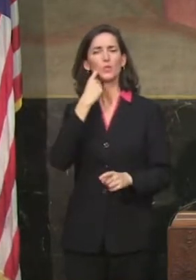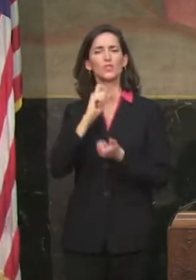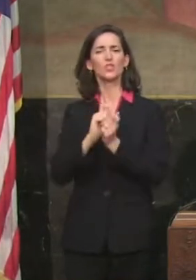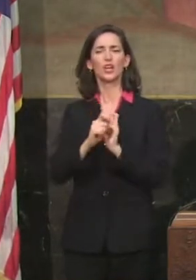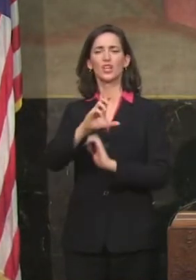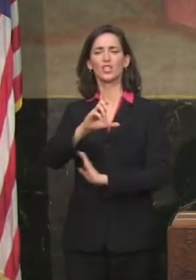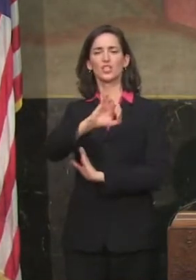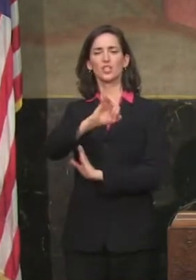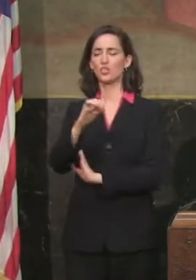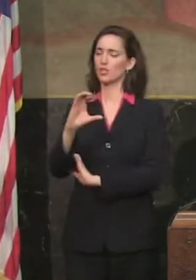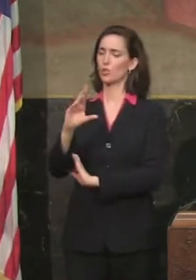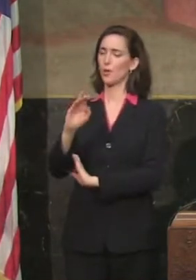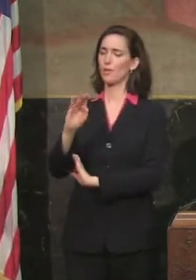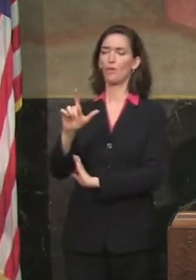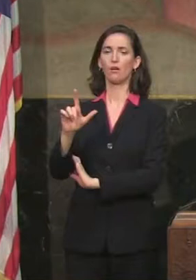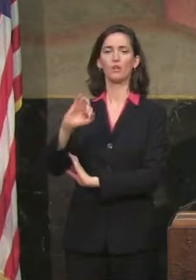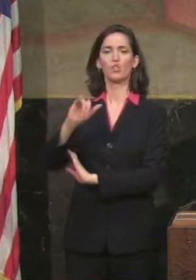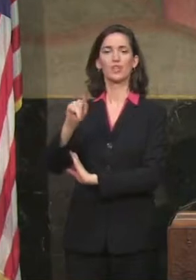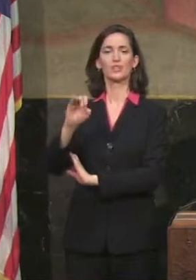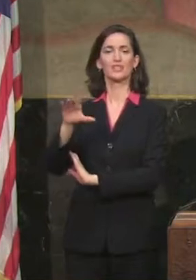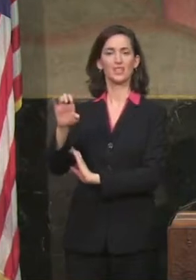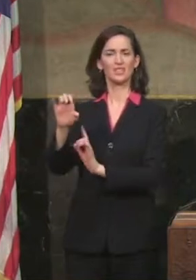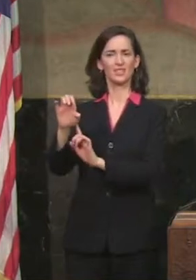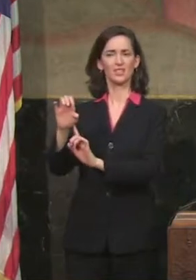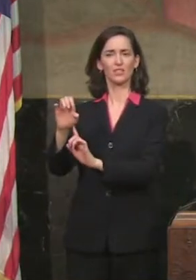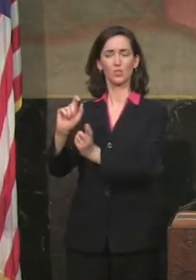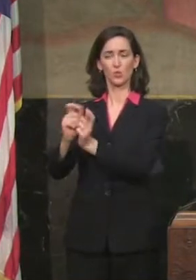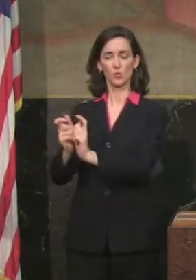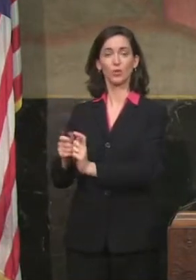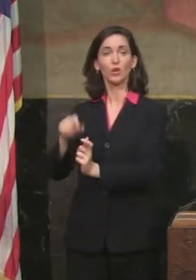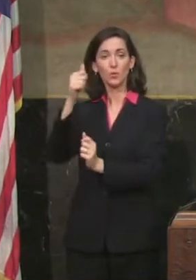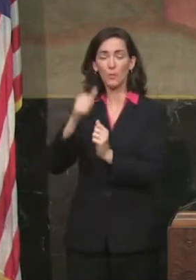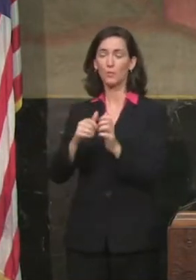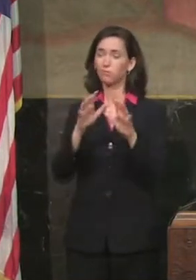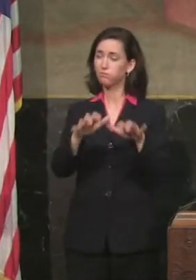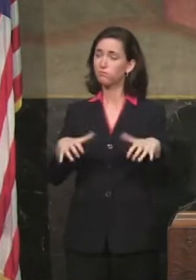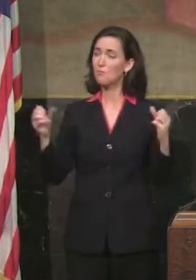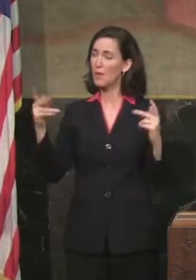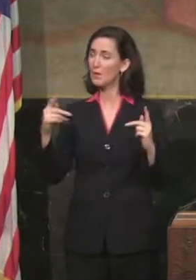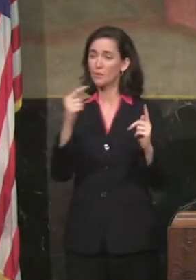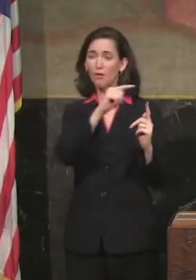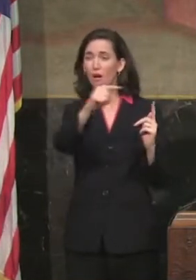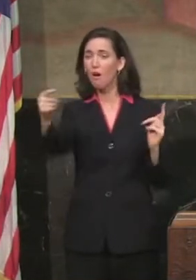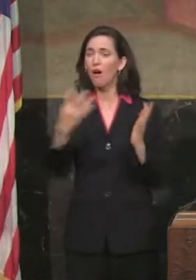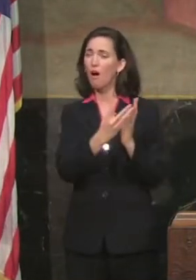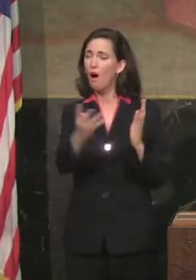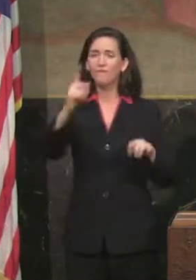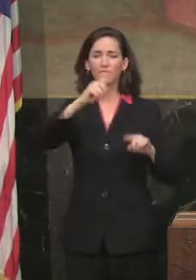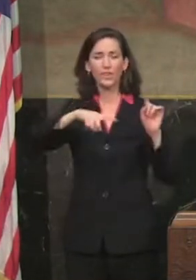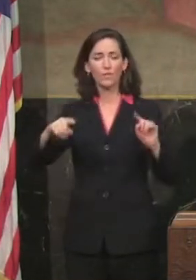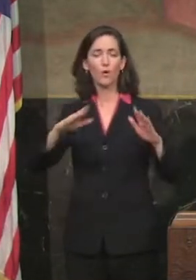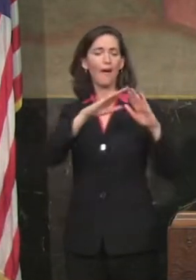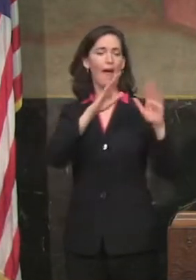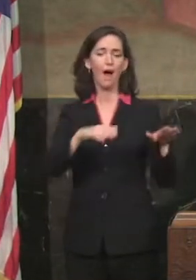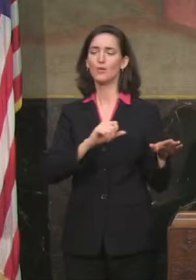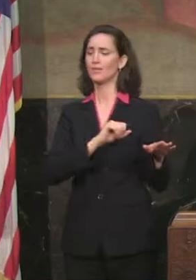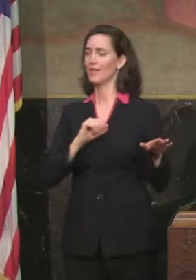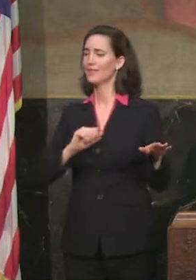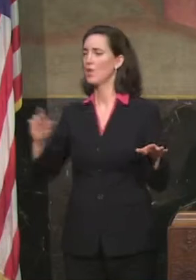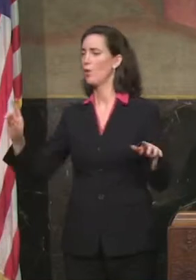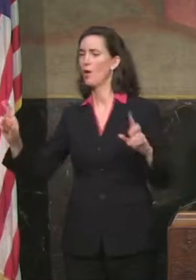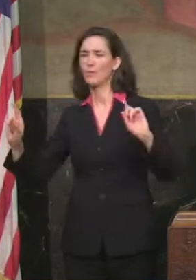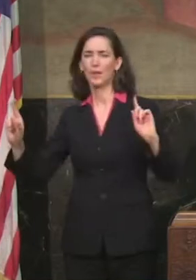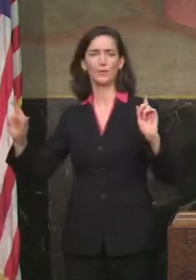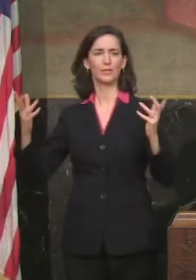that huge coalition of folks from across the ideological spectrum, House and Senate, Republicans,